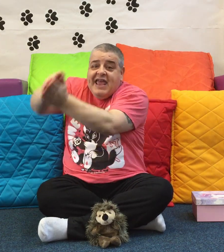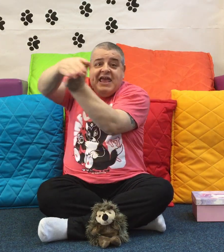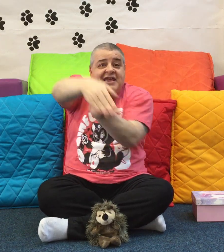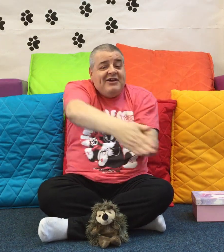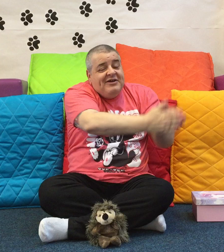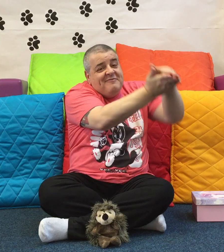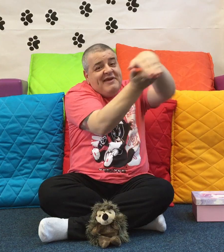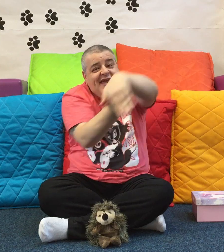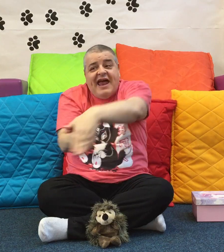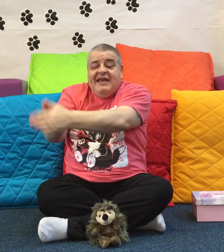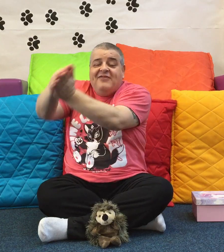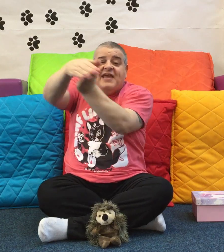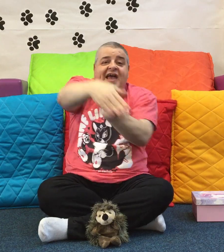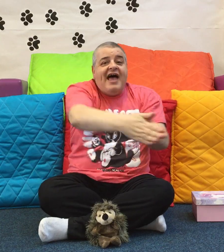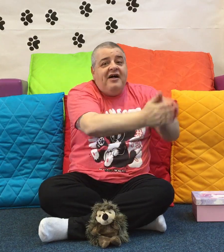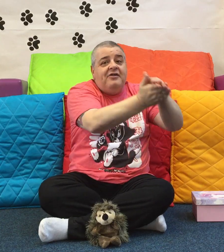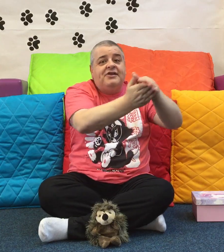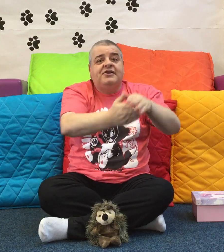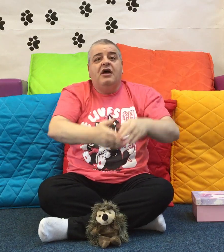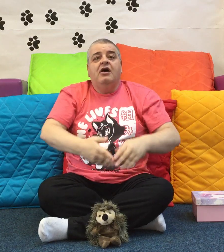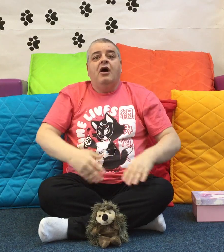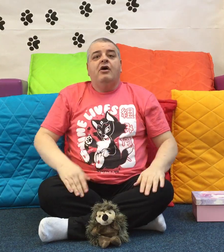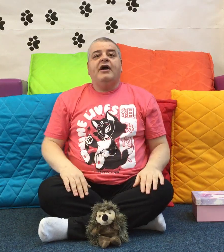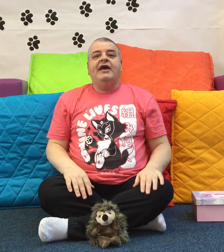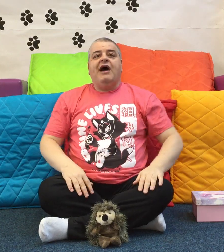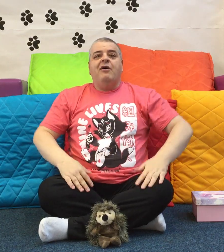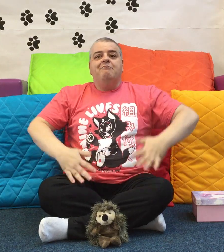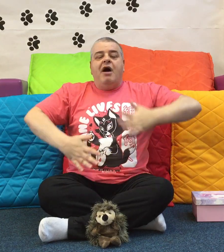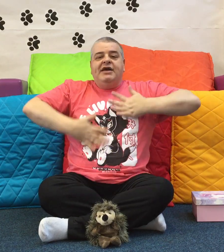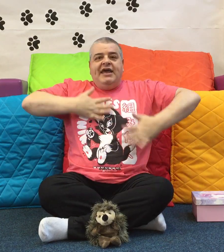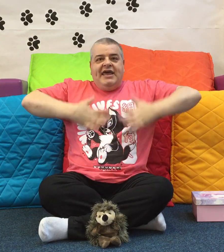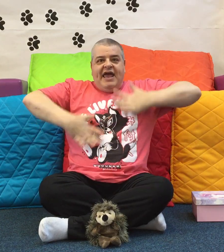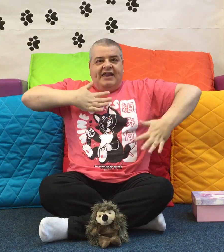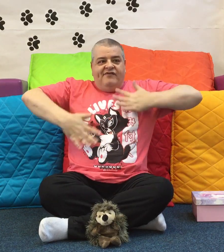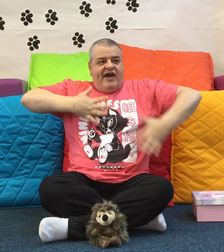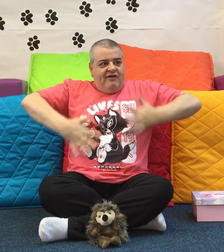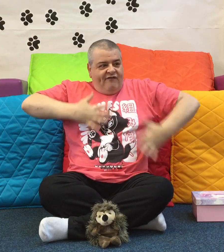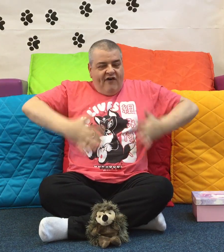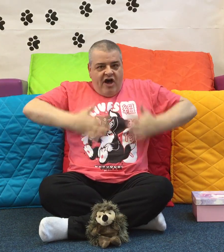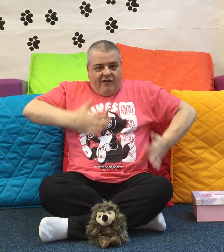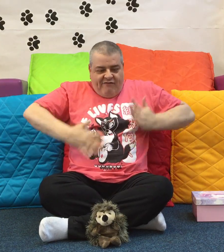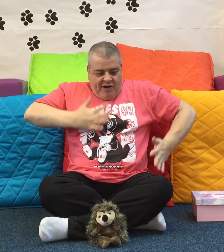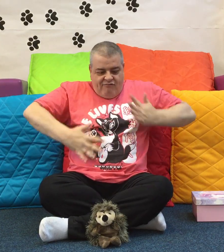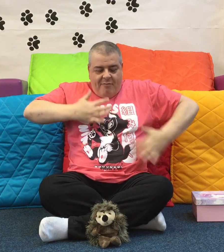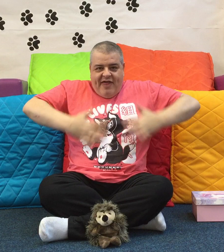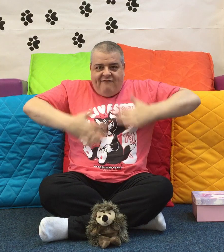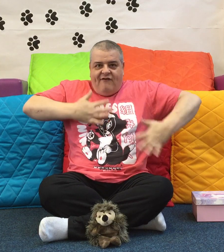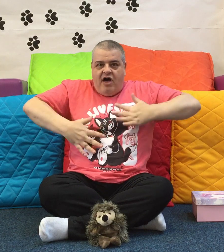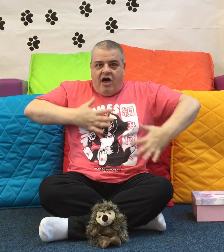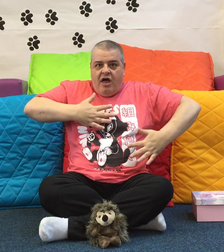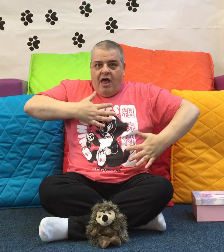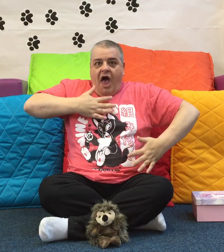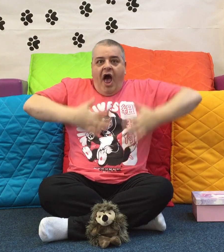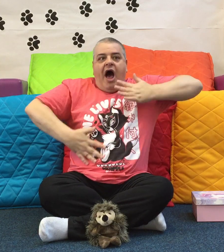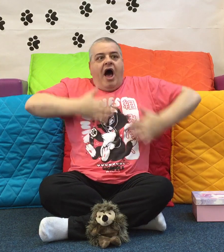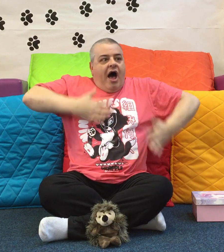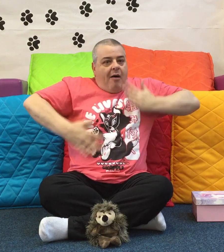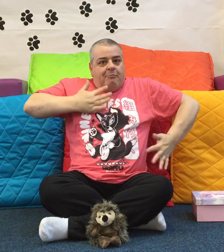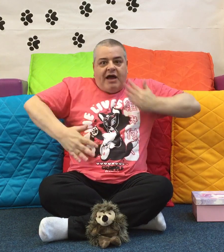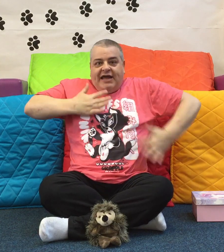He couldn't be anything else. Okay, now a monkey is very furry. Everybody rub their fur. A monkey